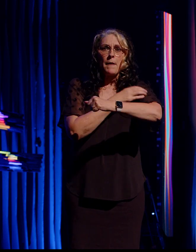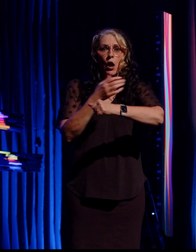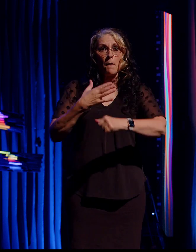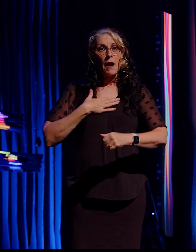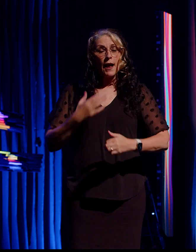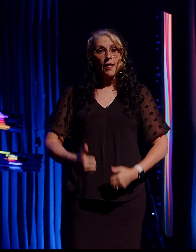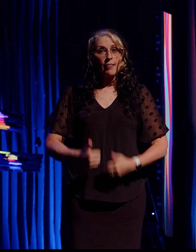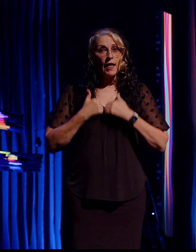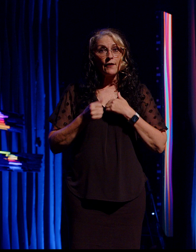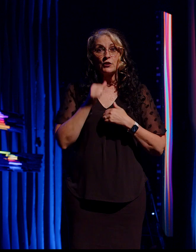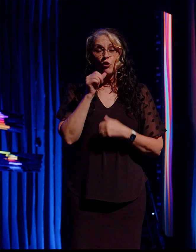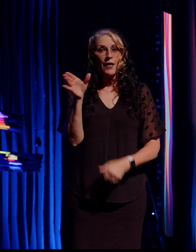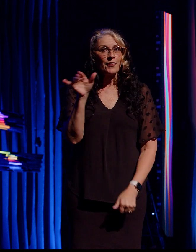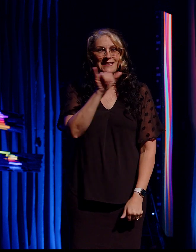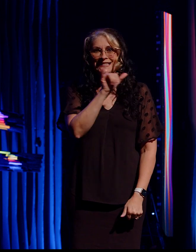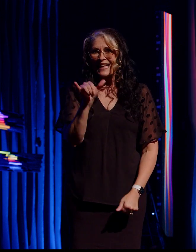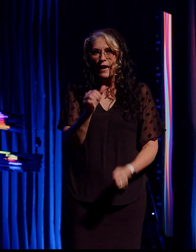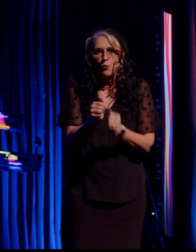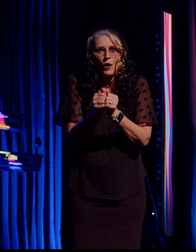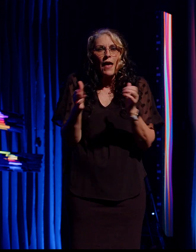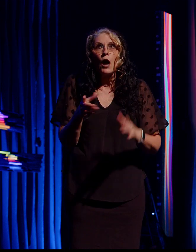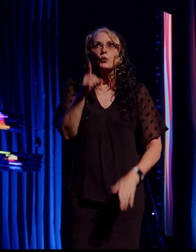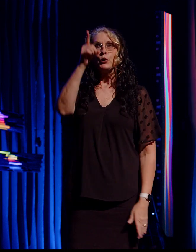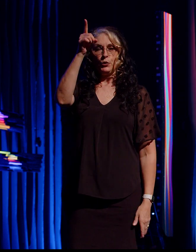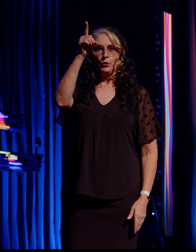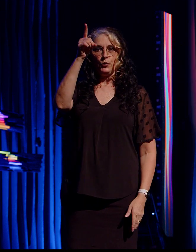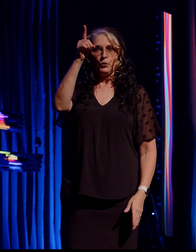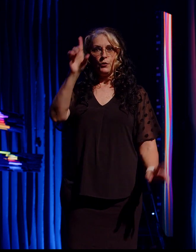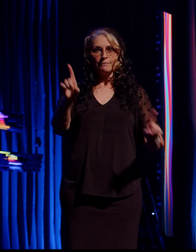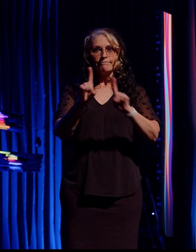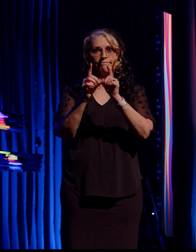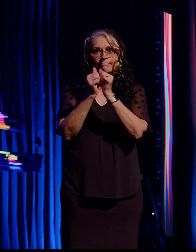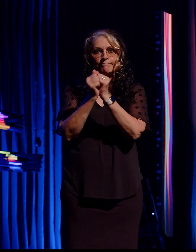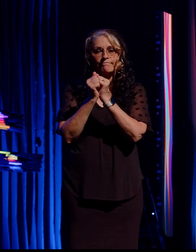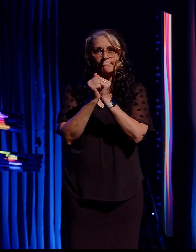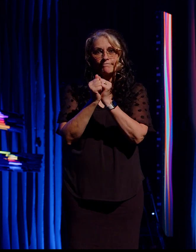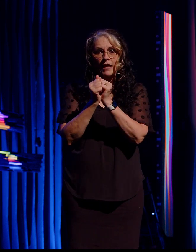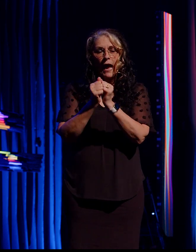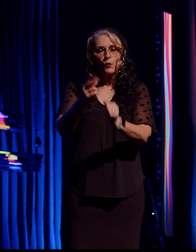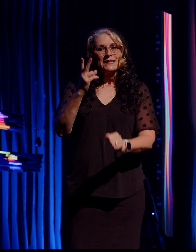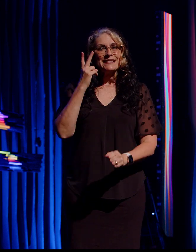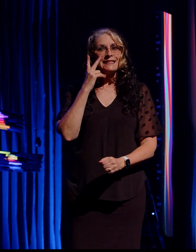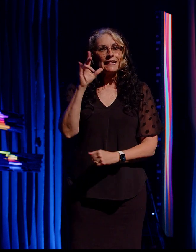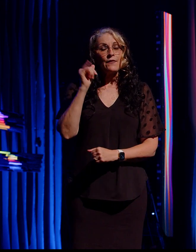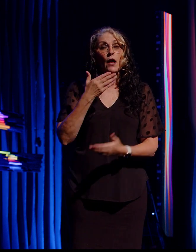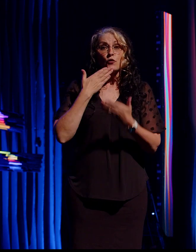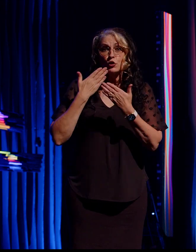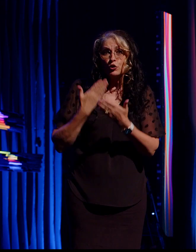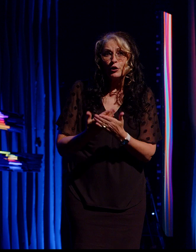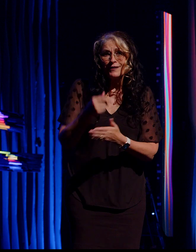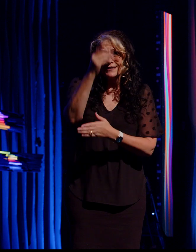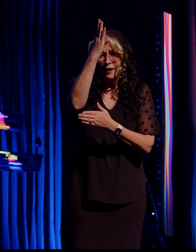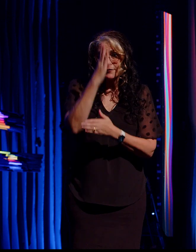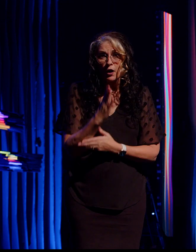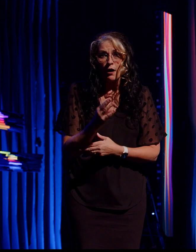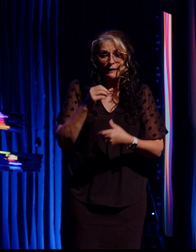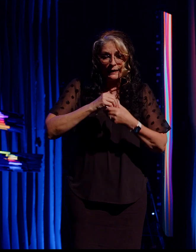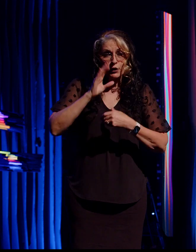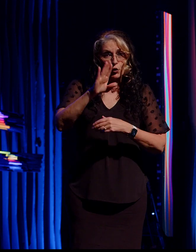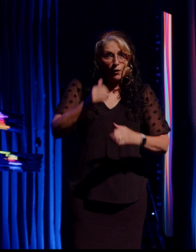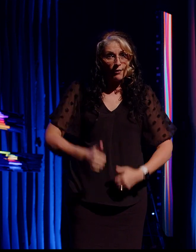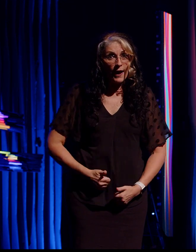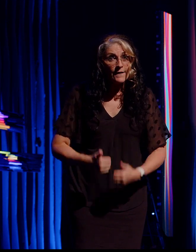would never be the same without you. And that's what I would see, is that the goodness of God in your